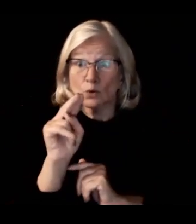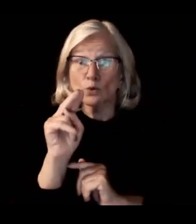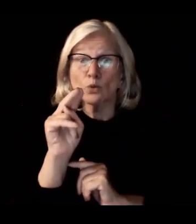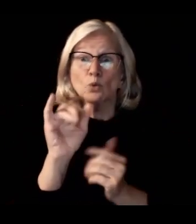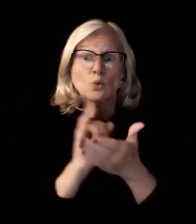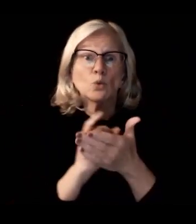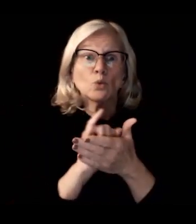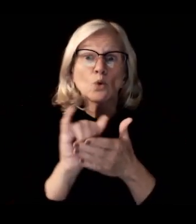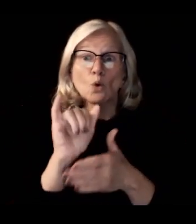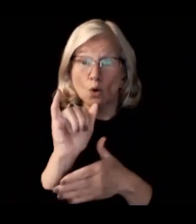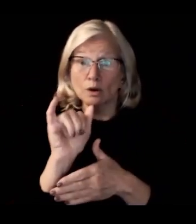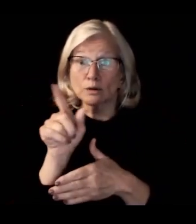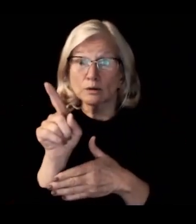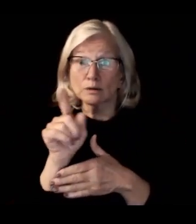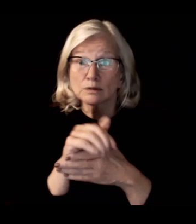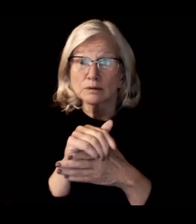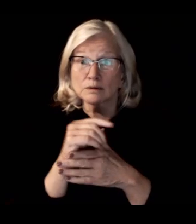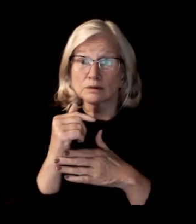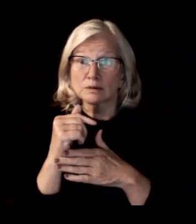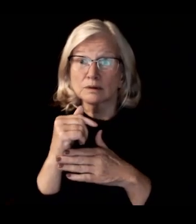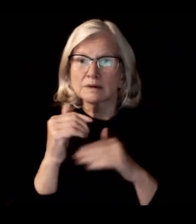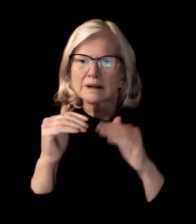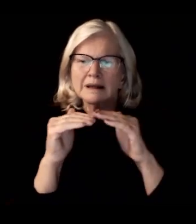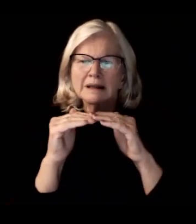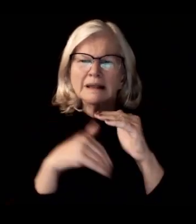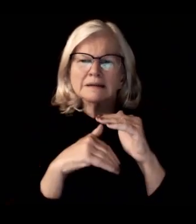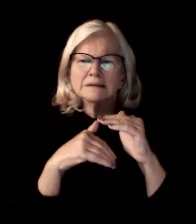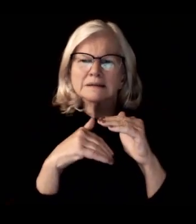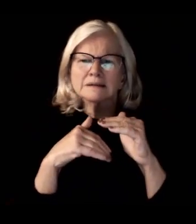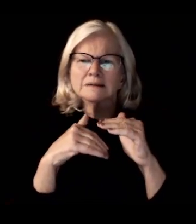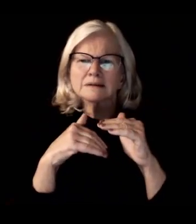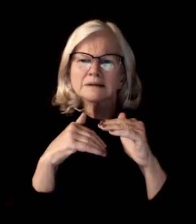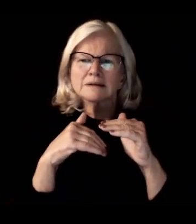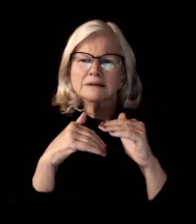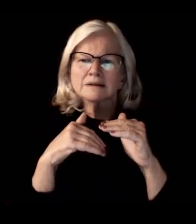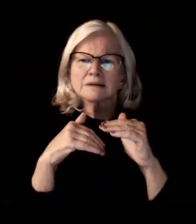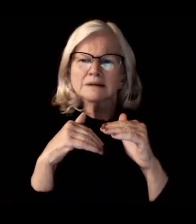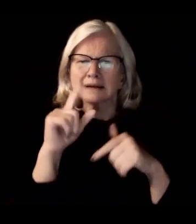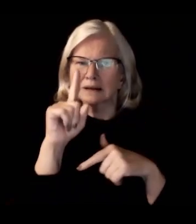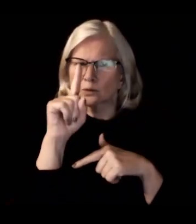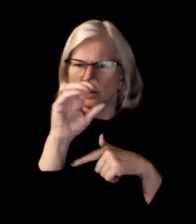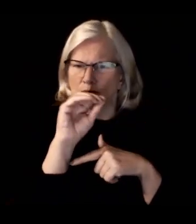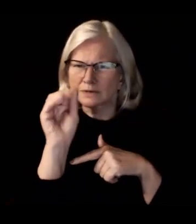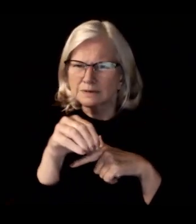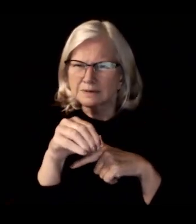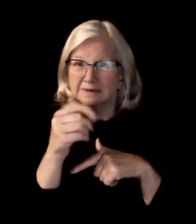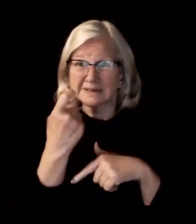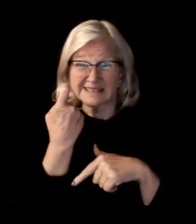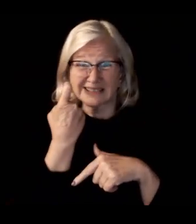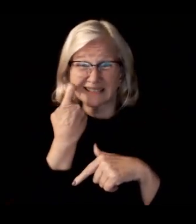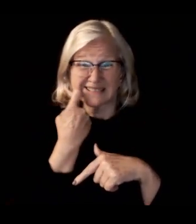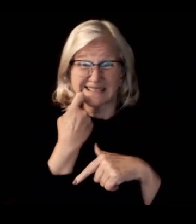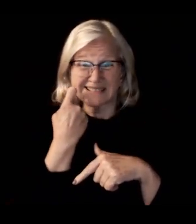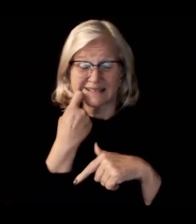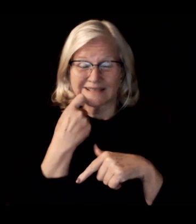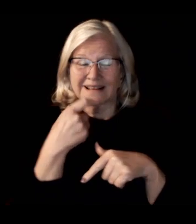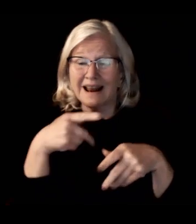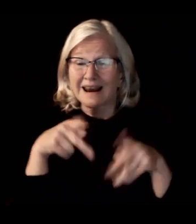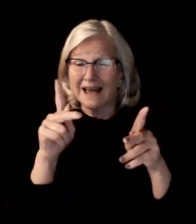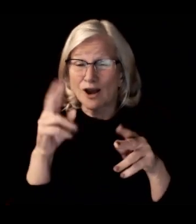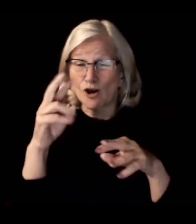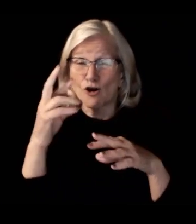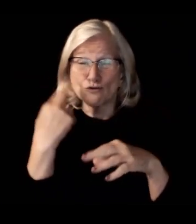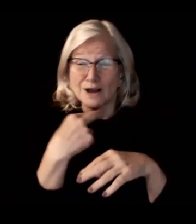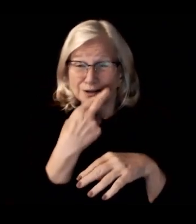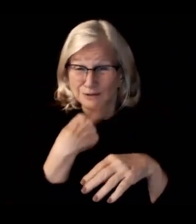started to allow indoor dining in restaurants at 25% capacity. The 7-day average weekly change in